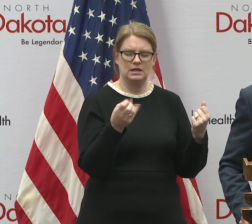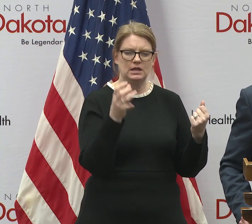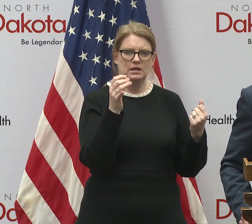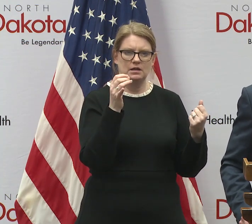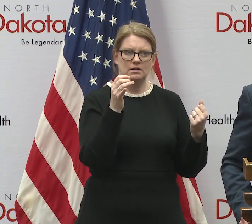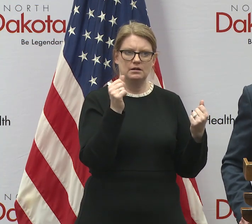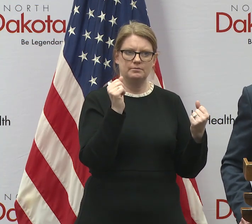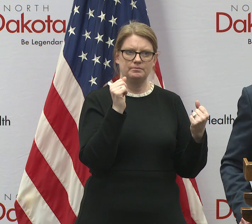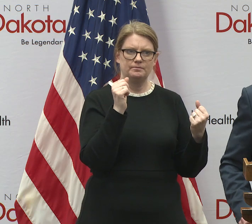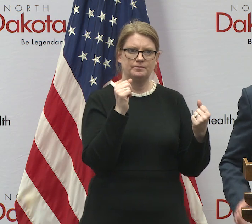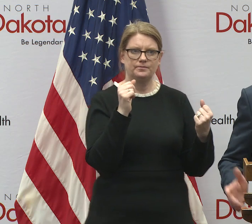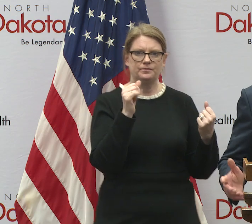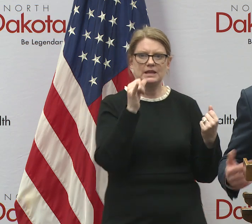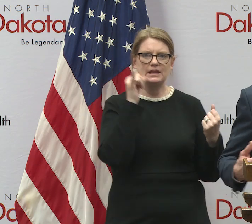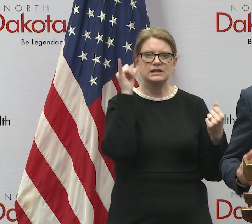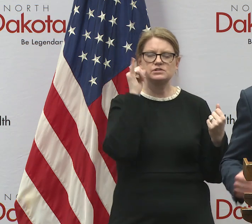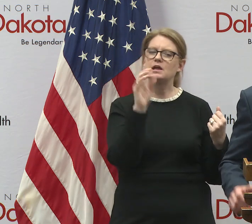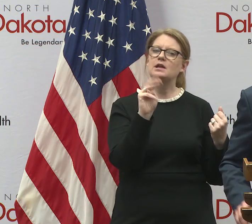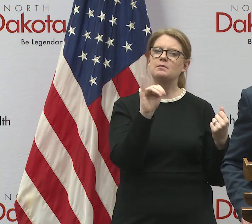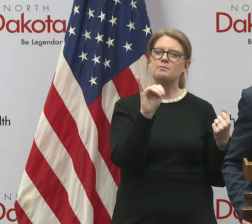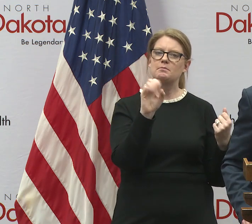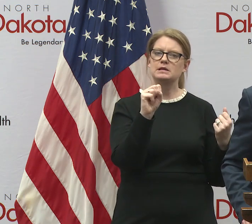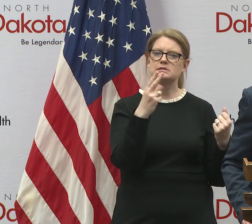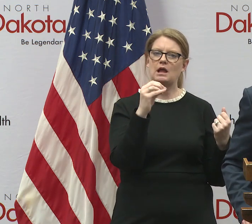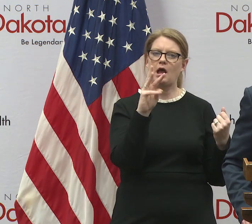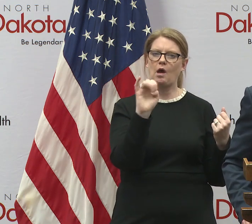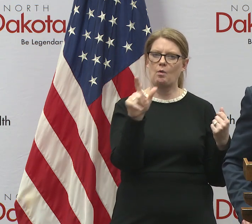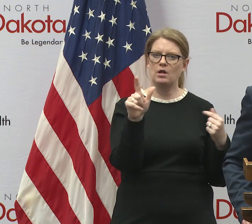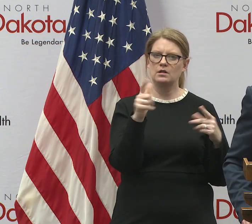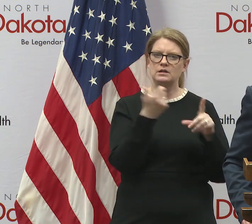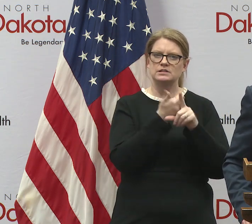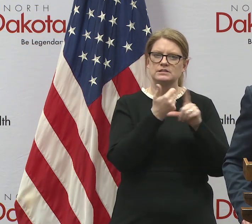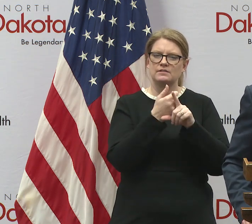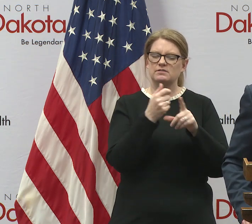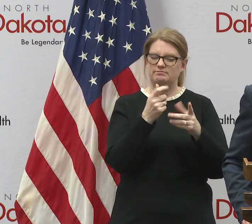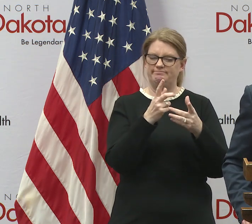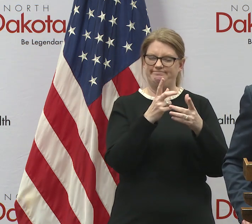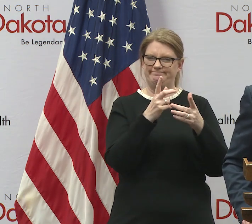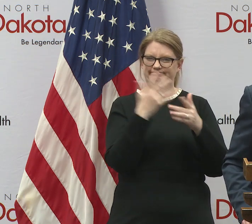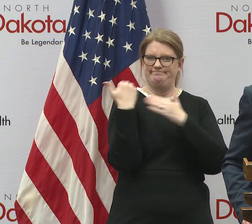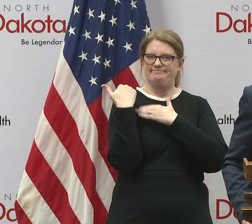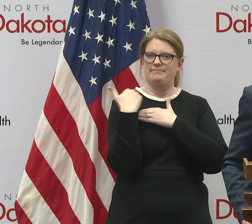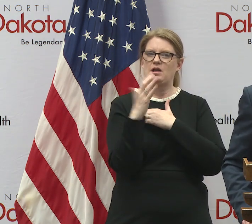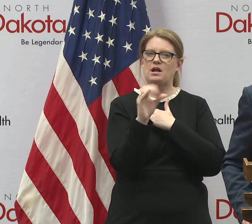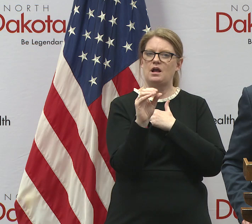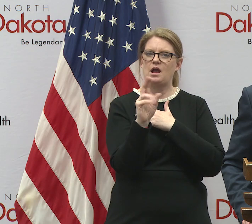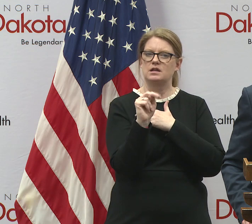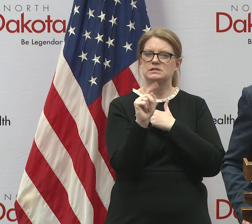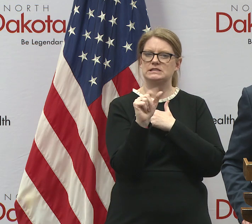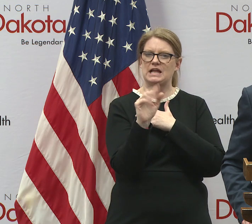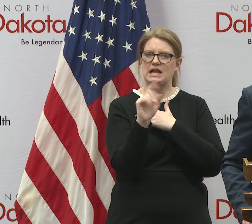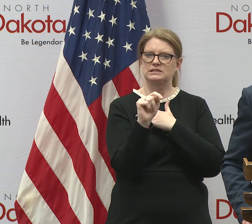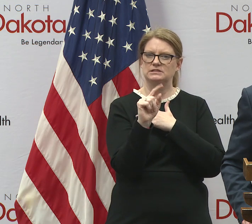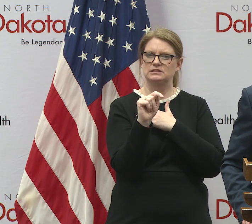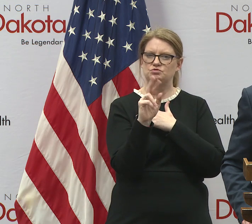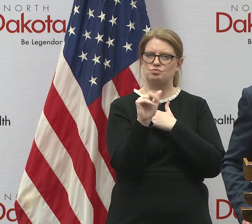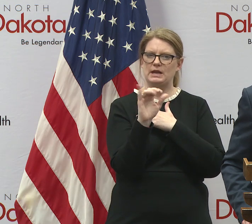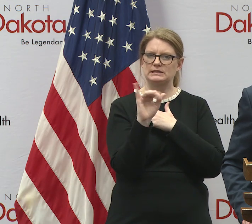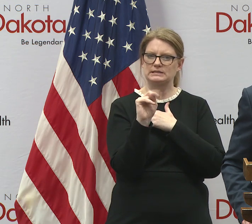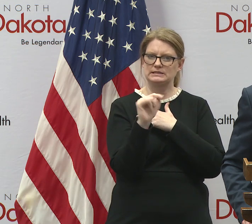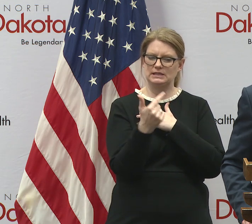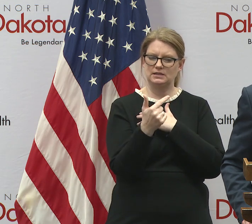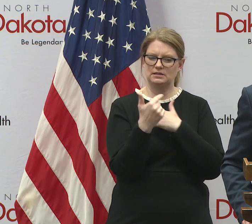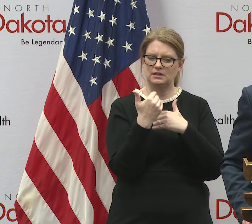yesterday we had Ms. Howell from the Department of Health, who does our contact tracing. She went through that, and so my guess is